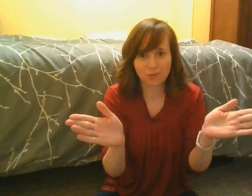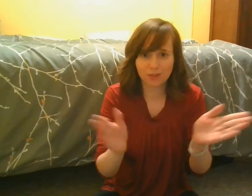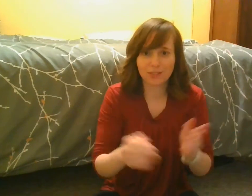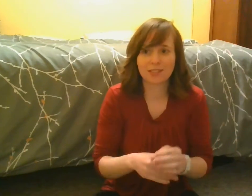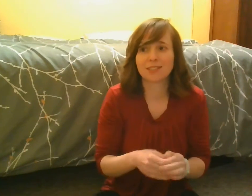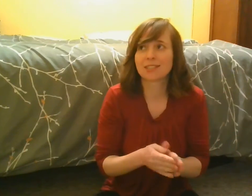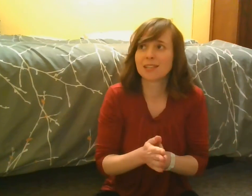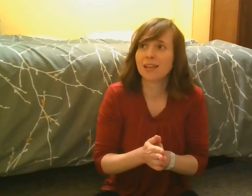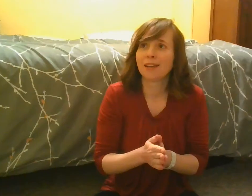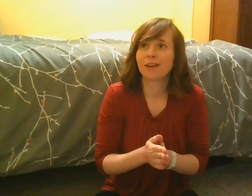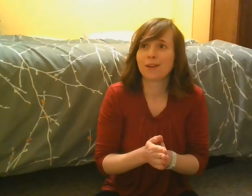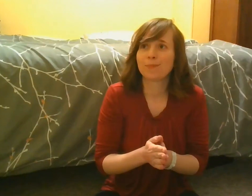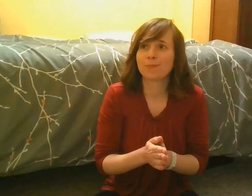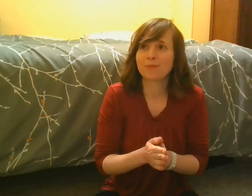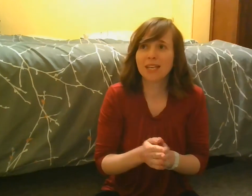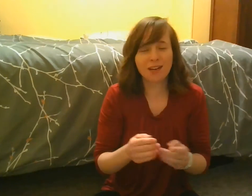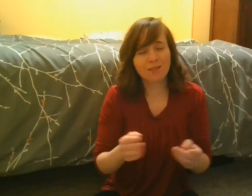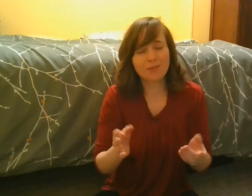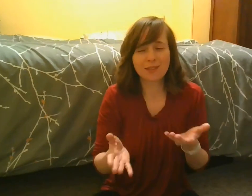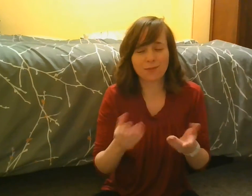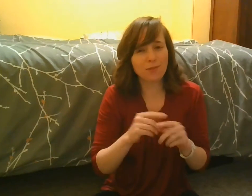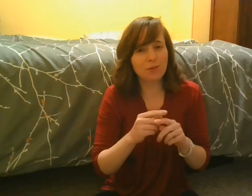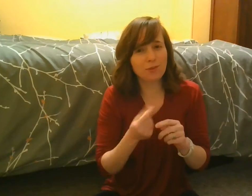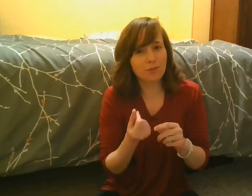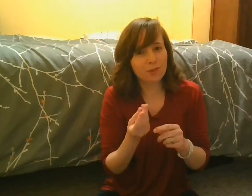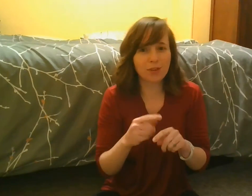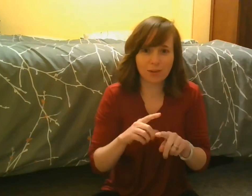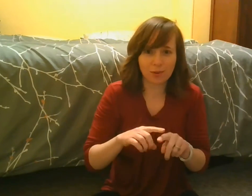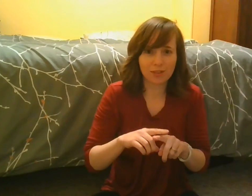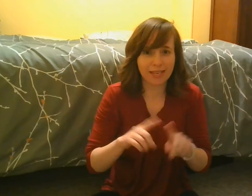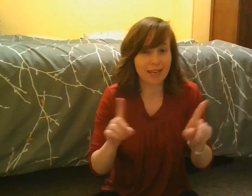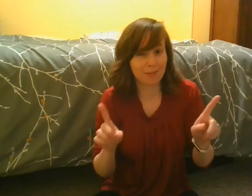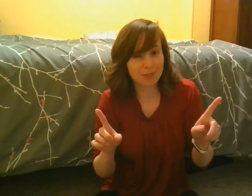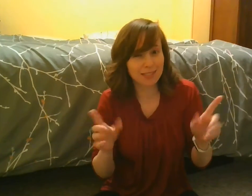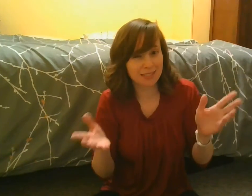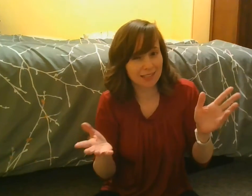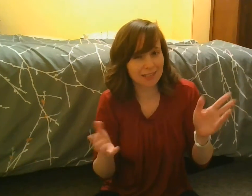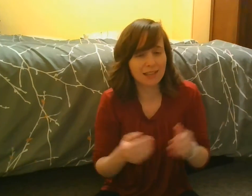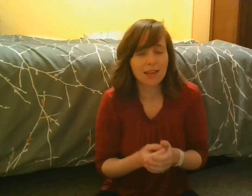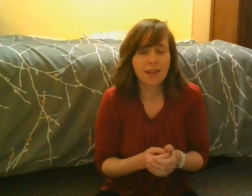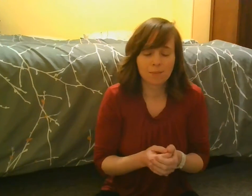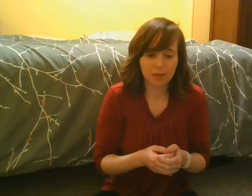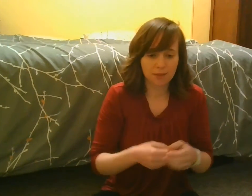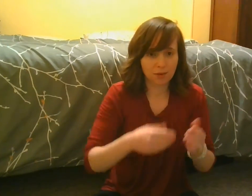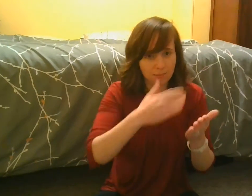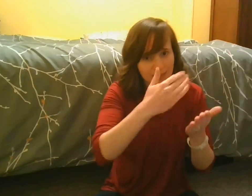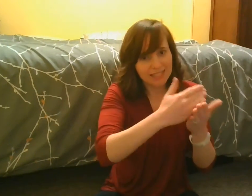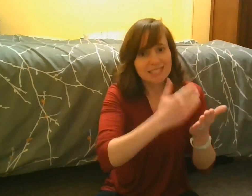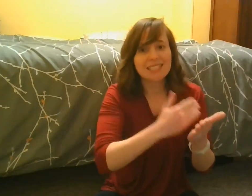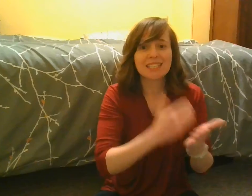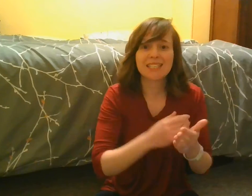general that just kind of like a few of them are kind of more like opposites kind of thing, but they're going to be listed